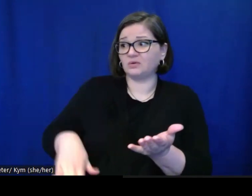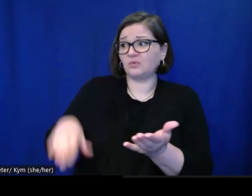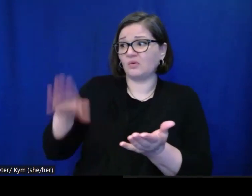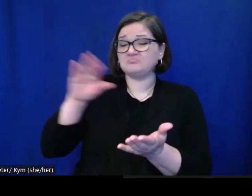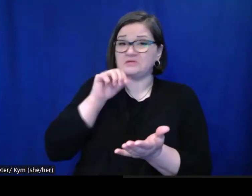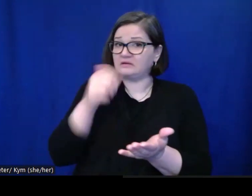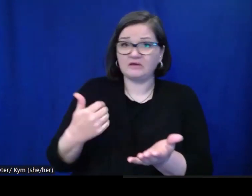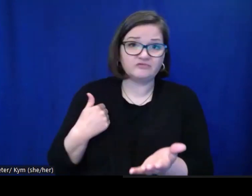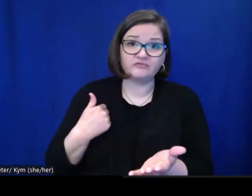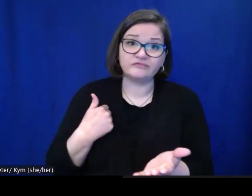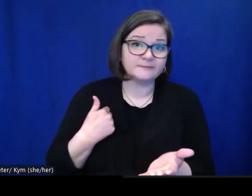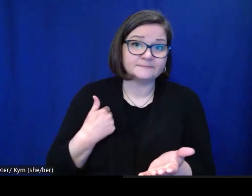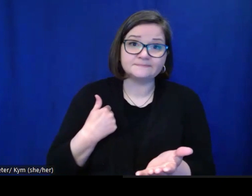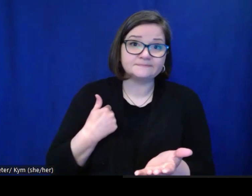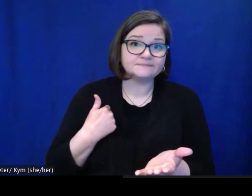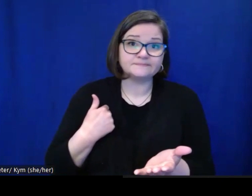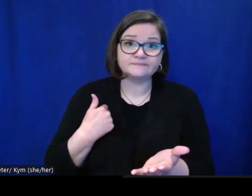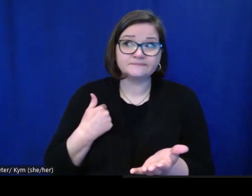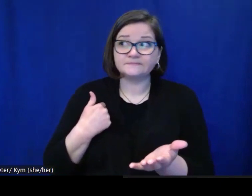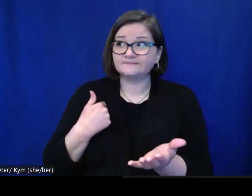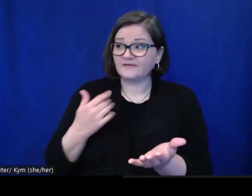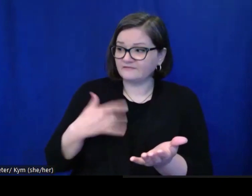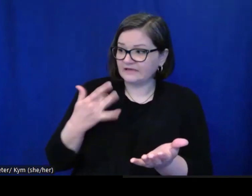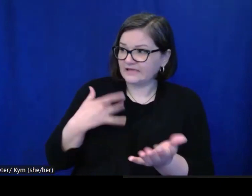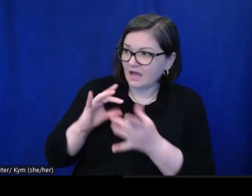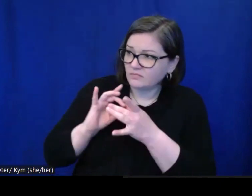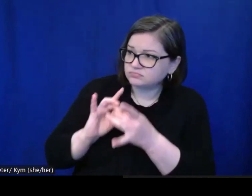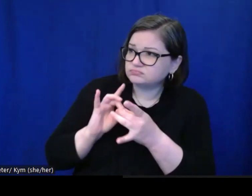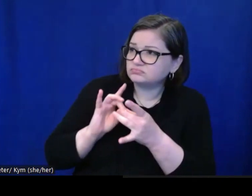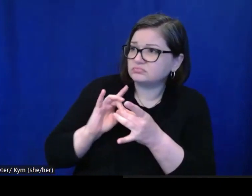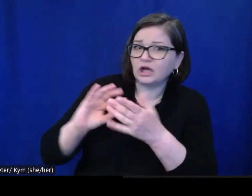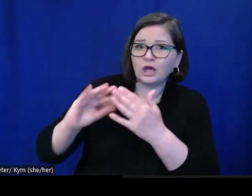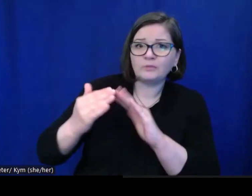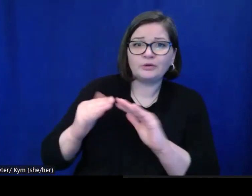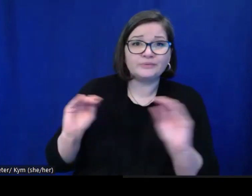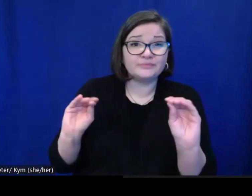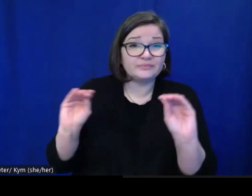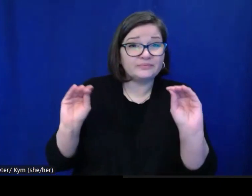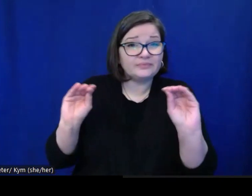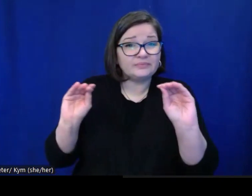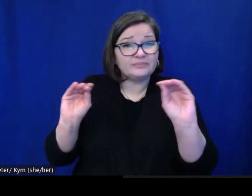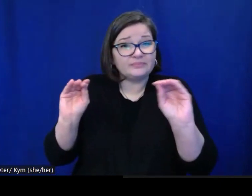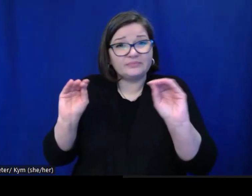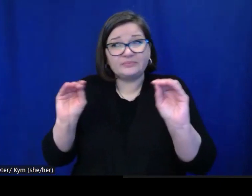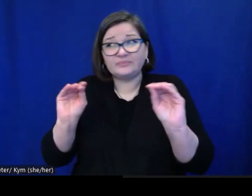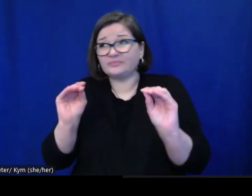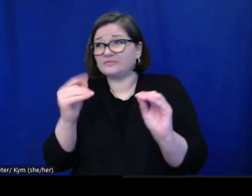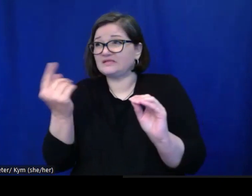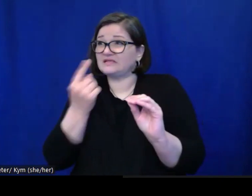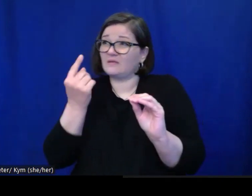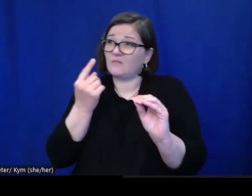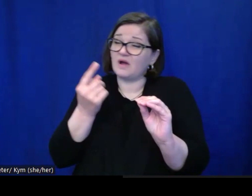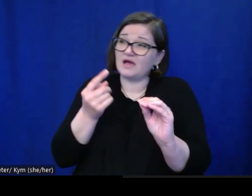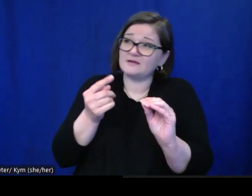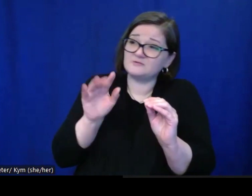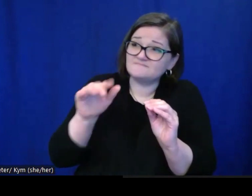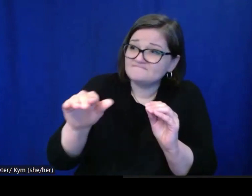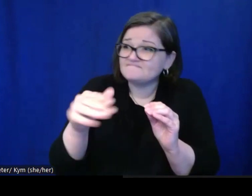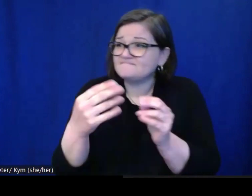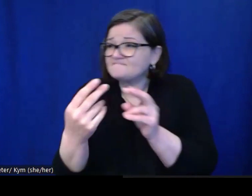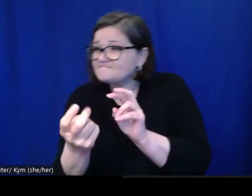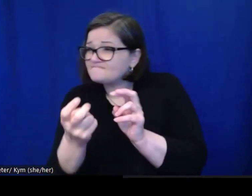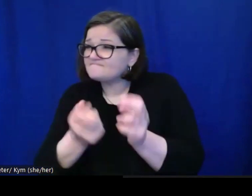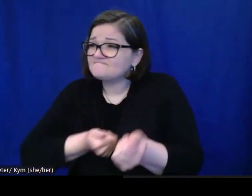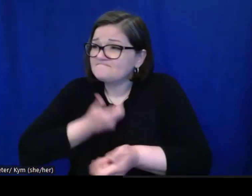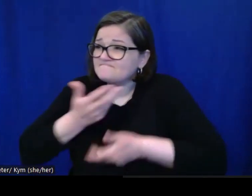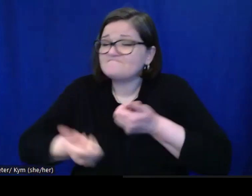was no sense of community for me. There was nowhere for me to really talk to someone about the things that I was experiencing, and I felt